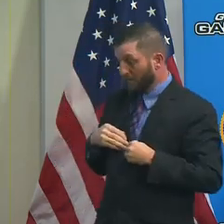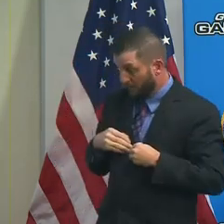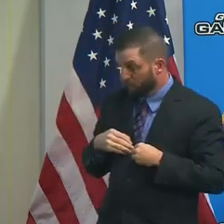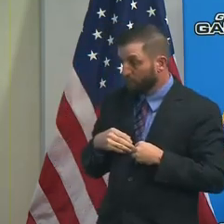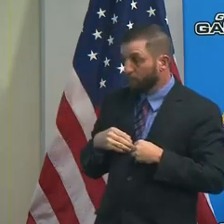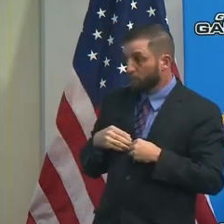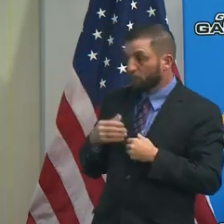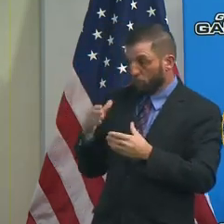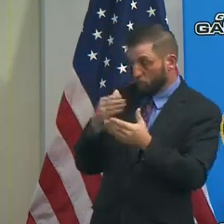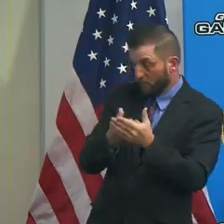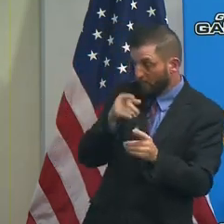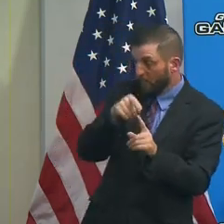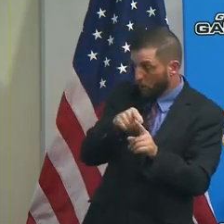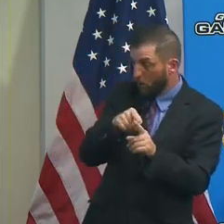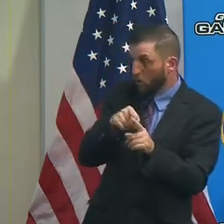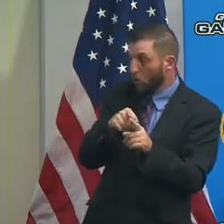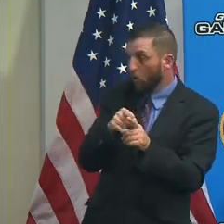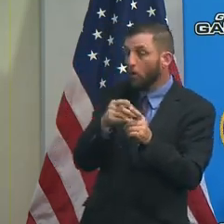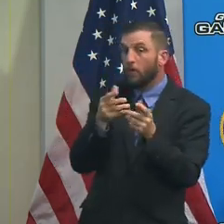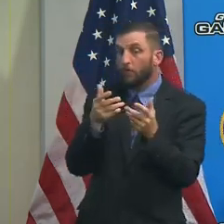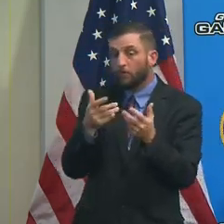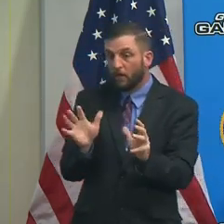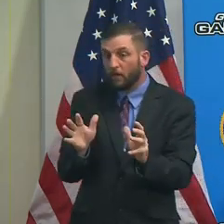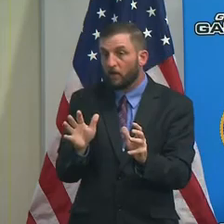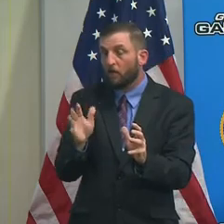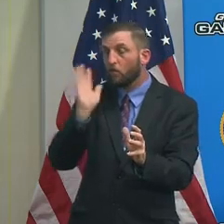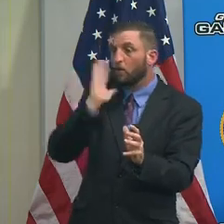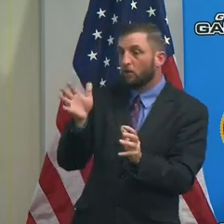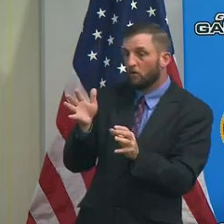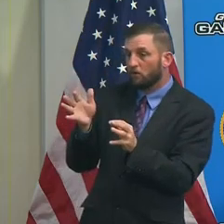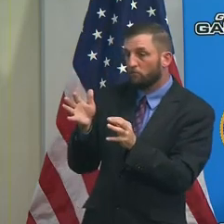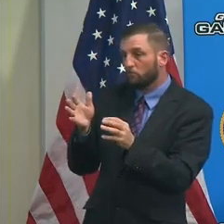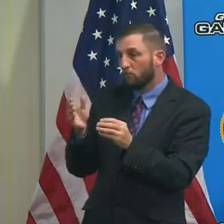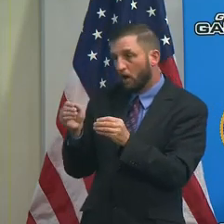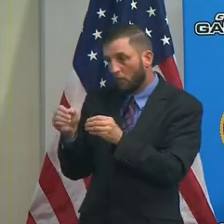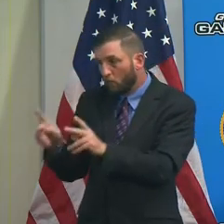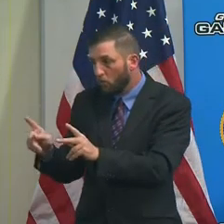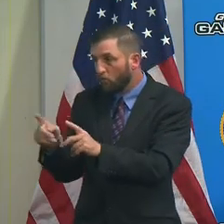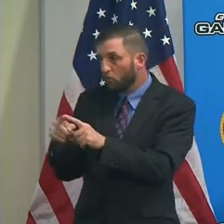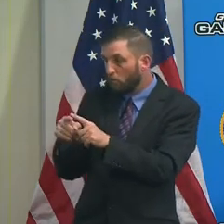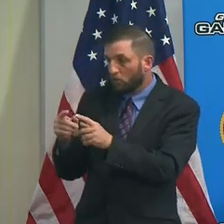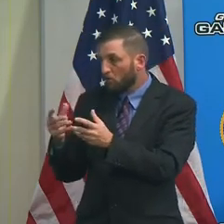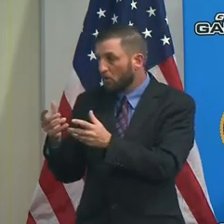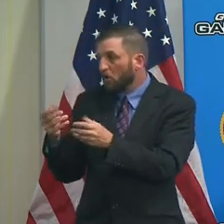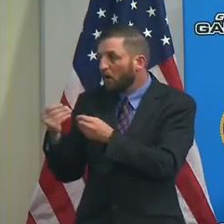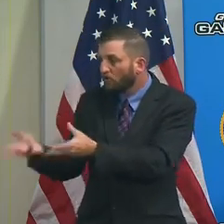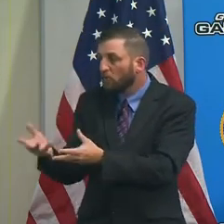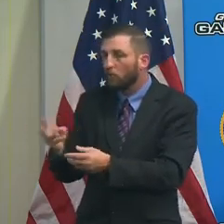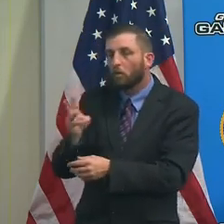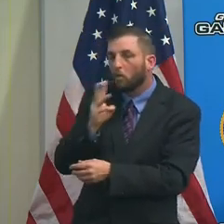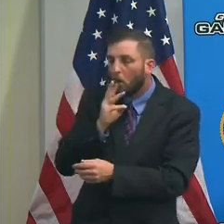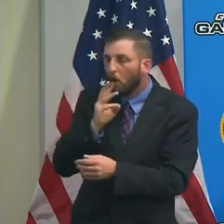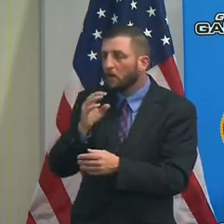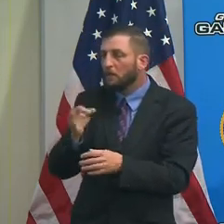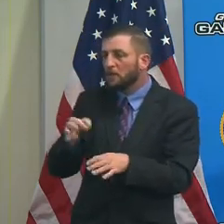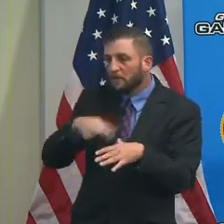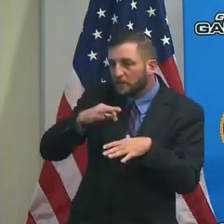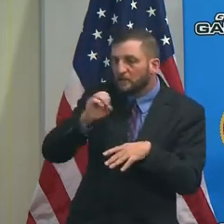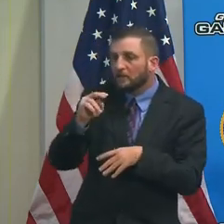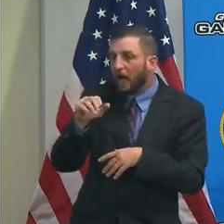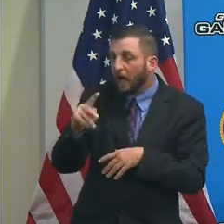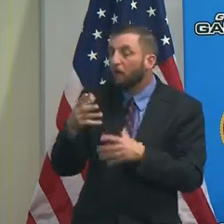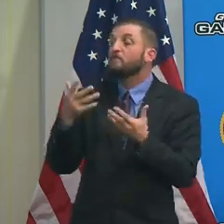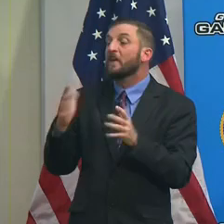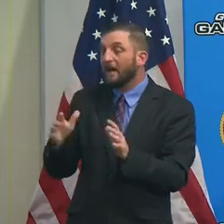and they're going to be given an opportunity to get some water, get snacks, and so forth. But then